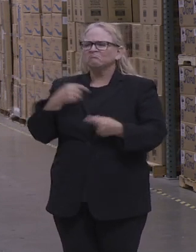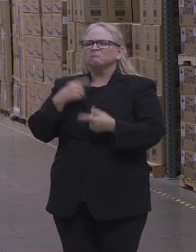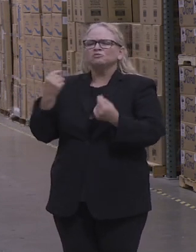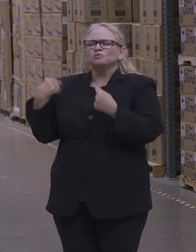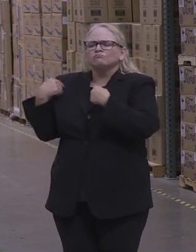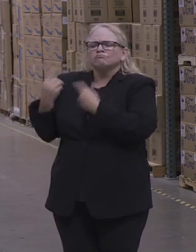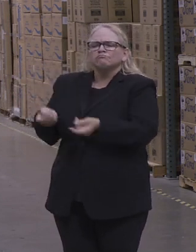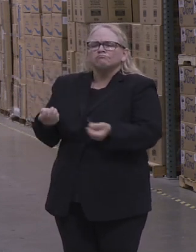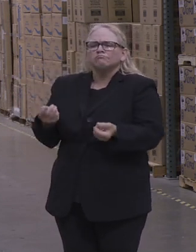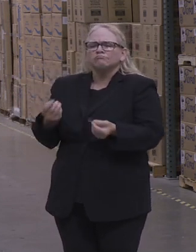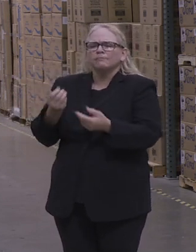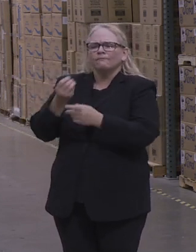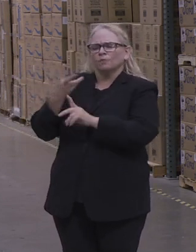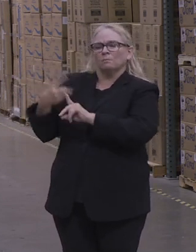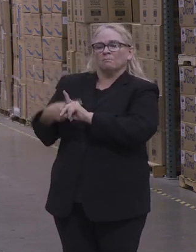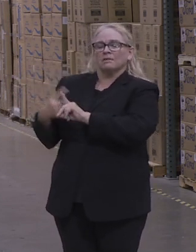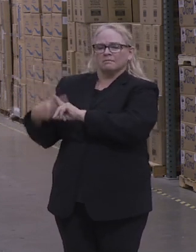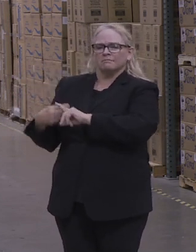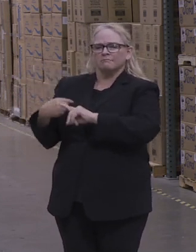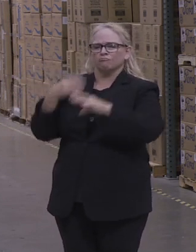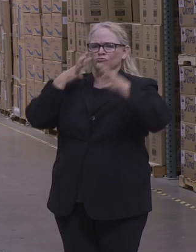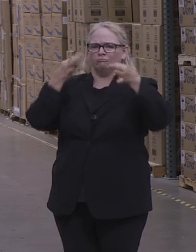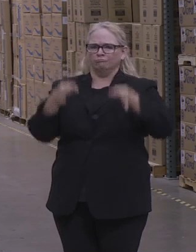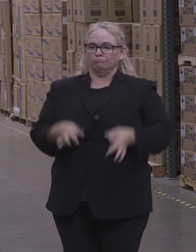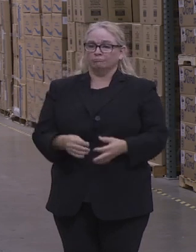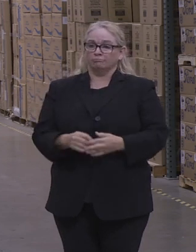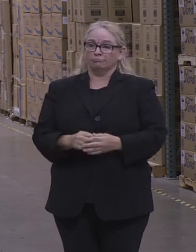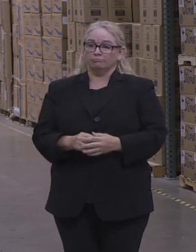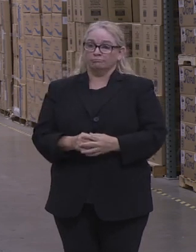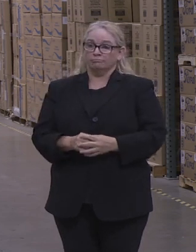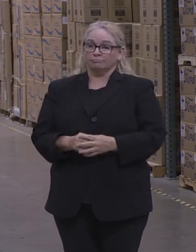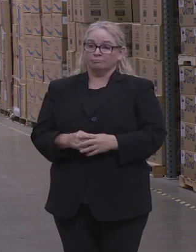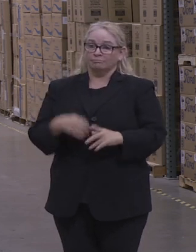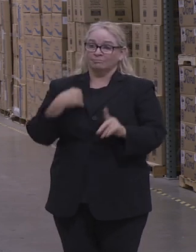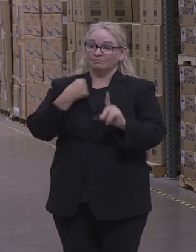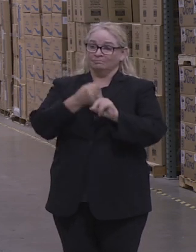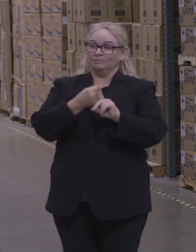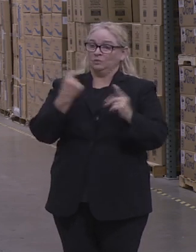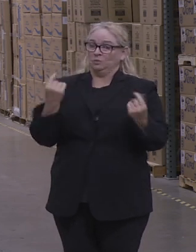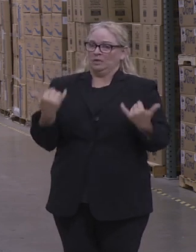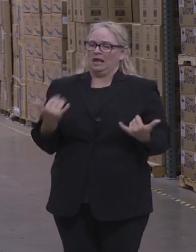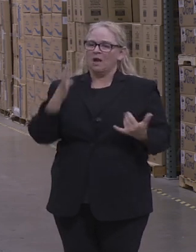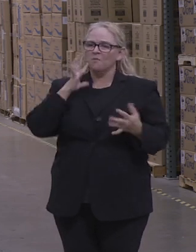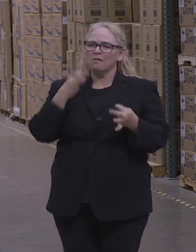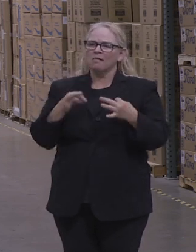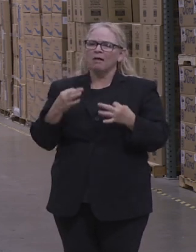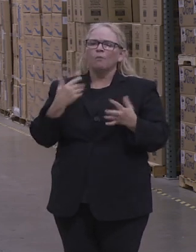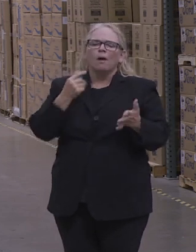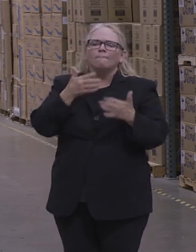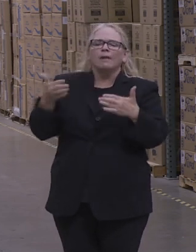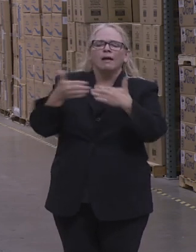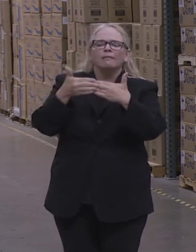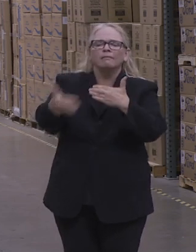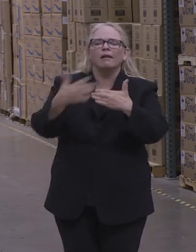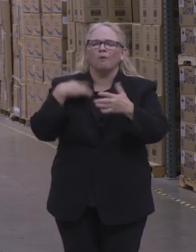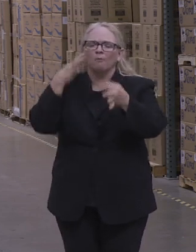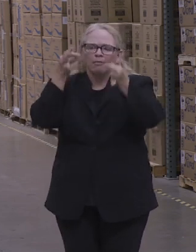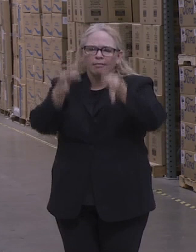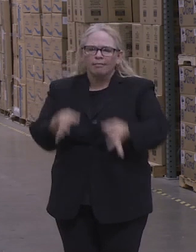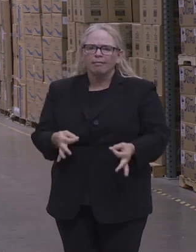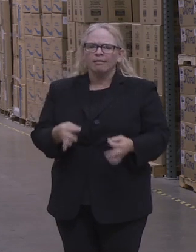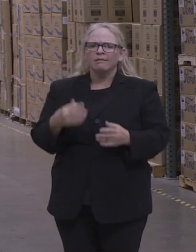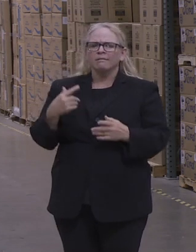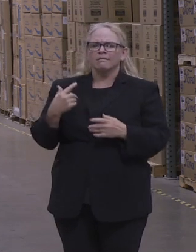to highlight where we are and where we intend to go over the course of the next few months in terms of